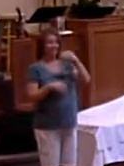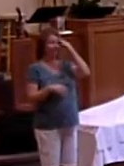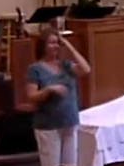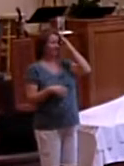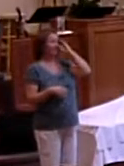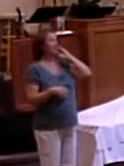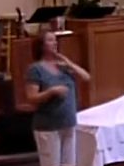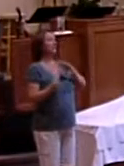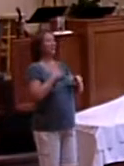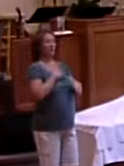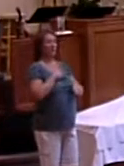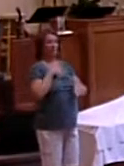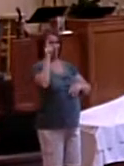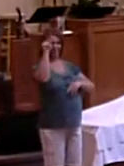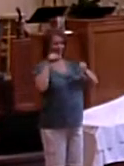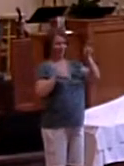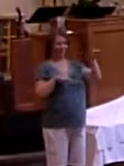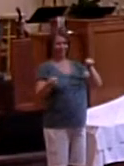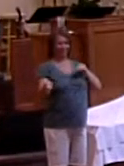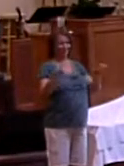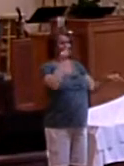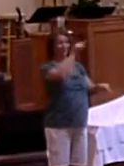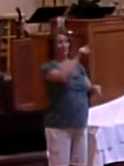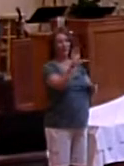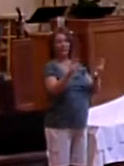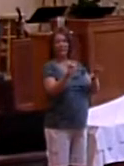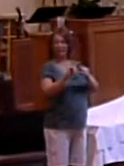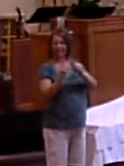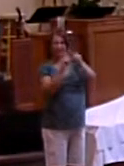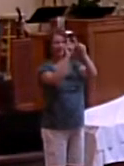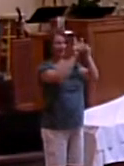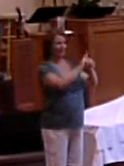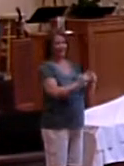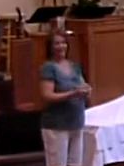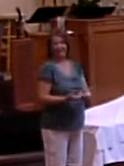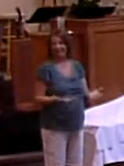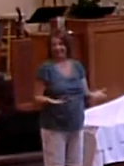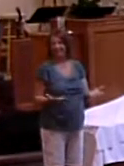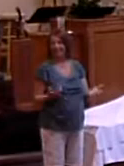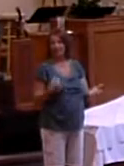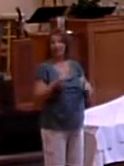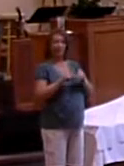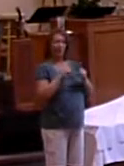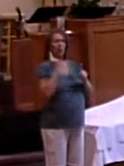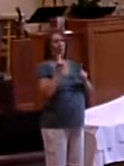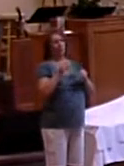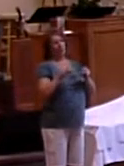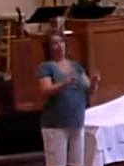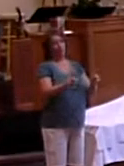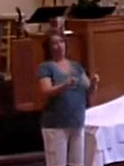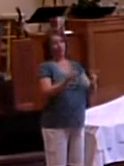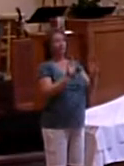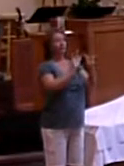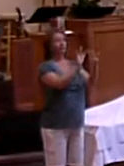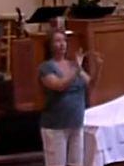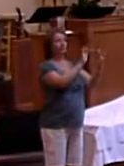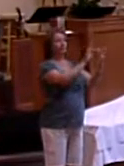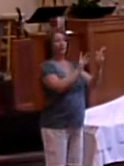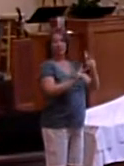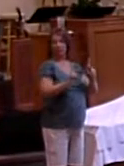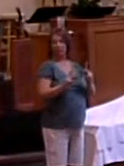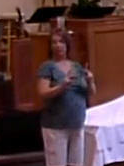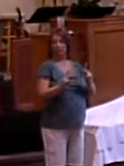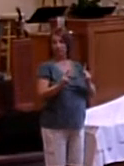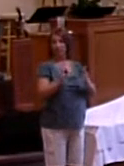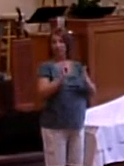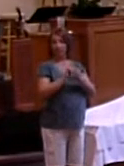And so we've been kind of all over the place doing different things, but it's always been an opportunity to reach people. And that's what